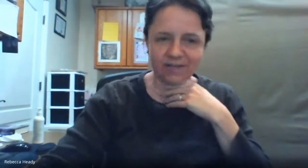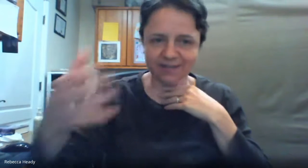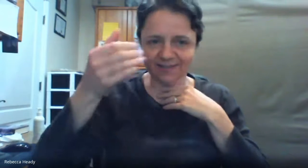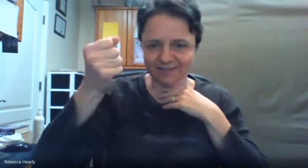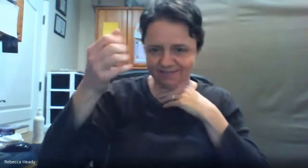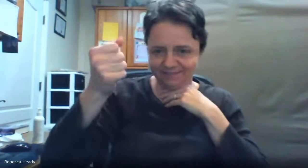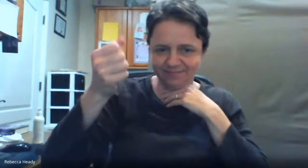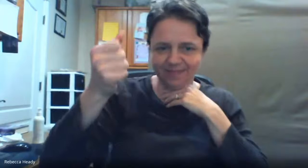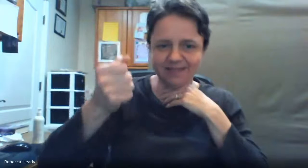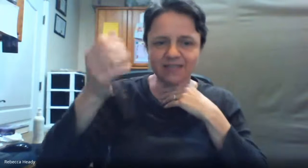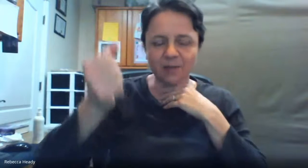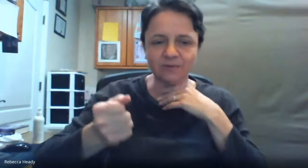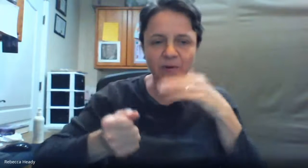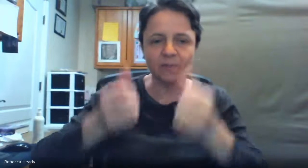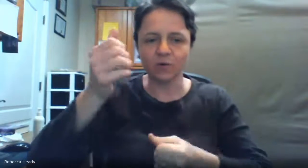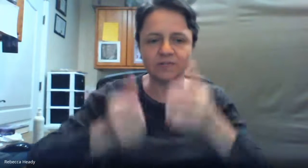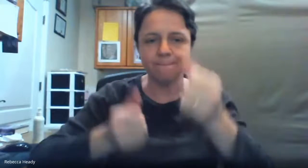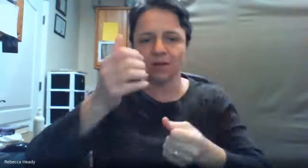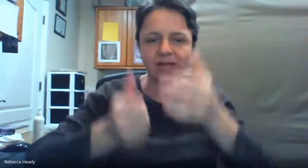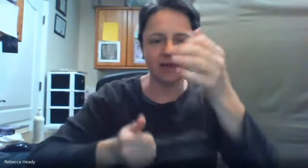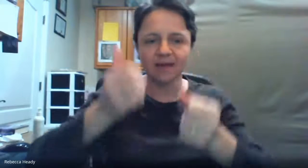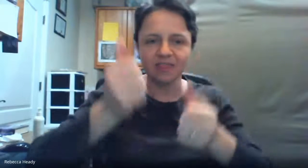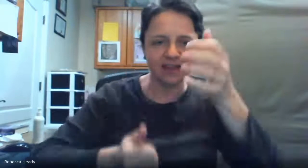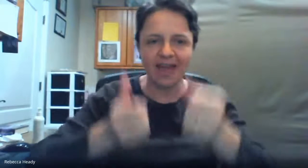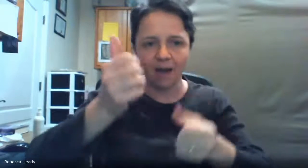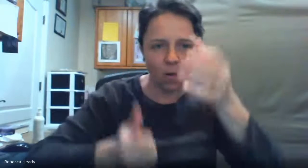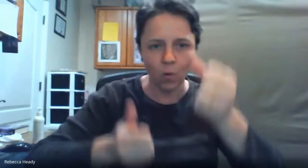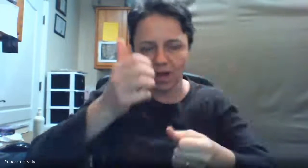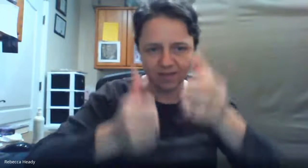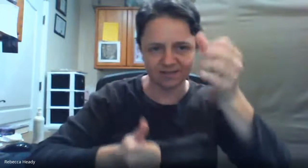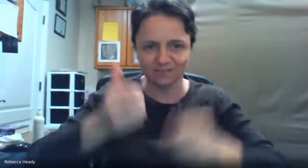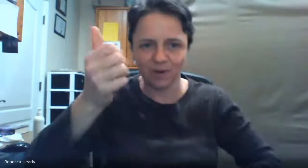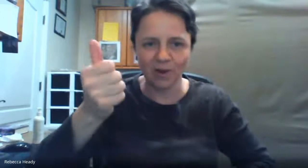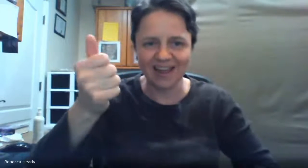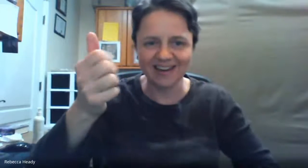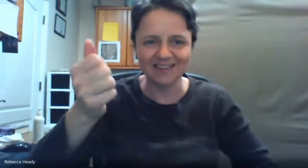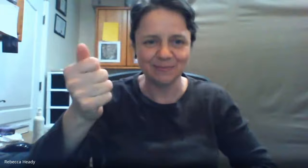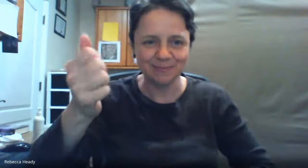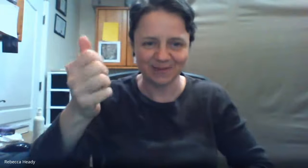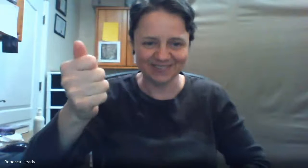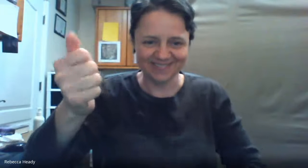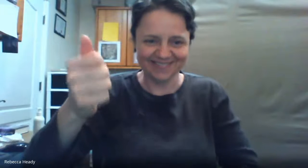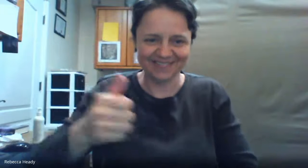Milk. This comes from, of course, milking the cow, but one-handed milk.